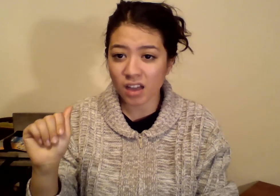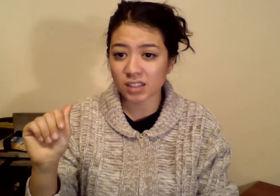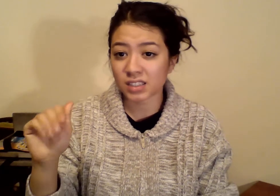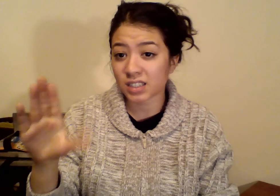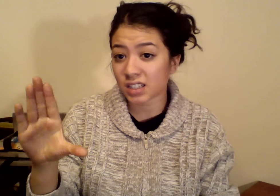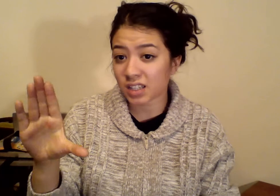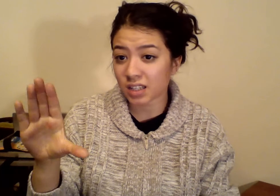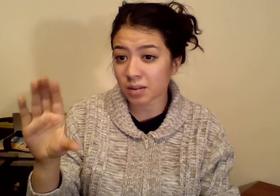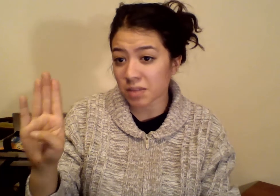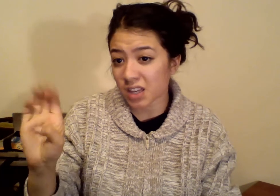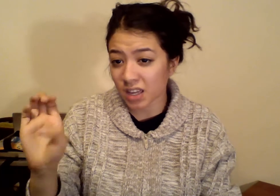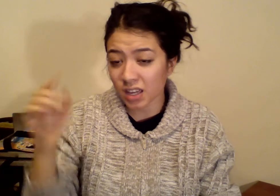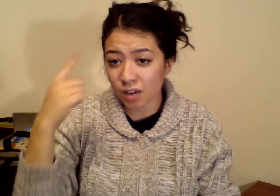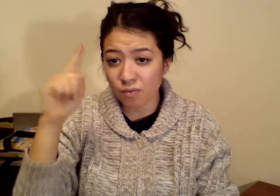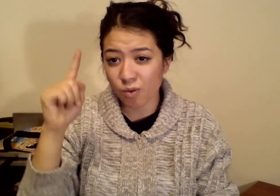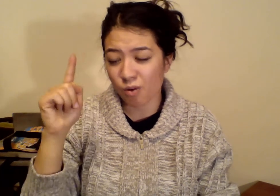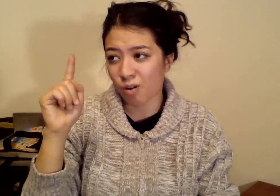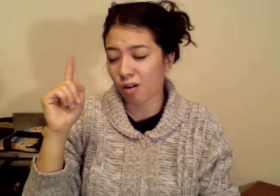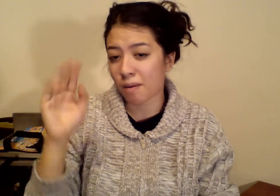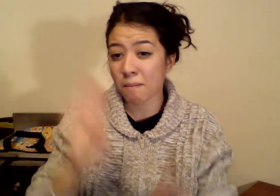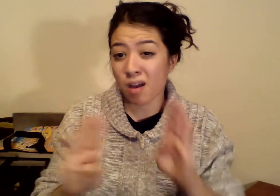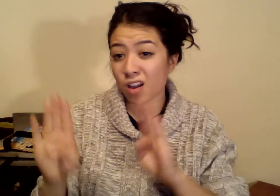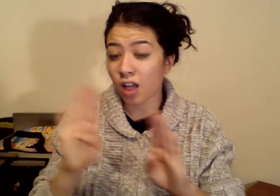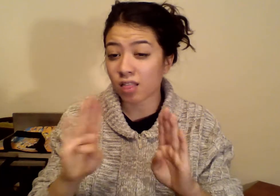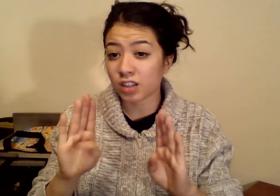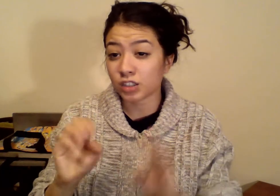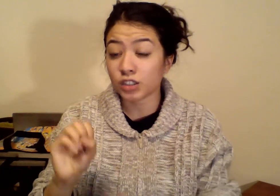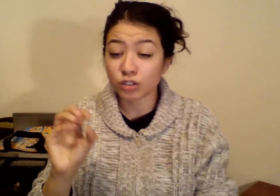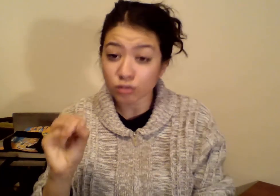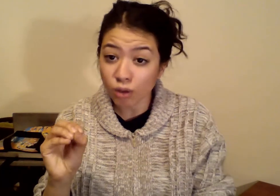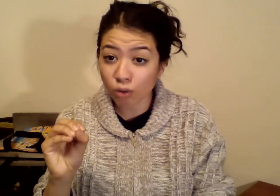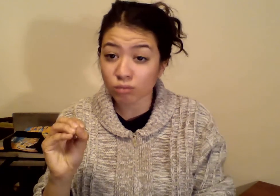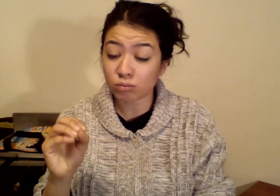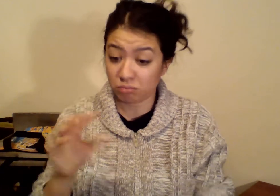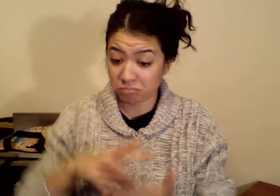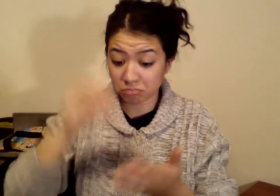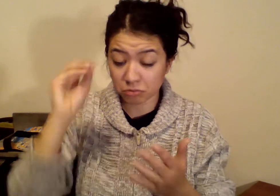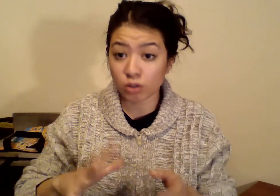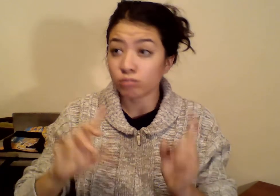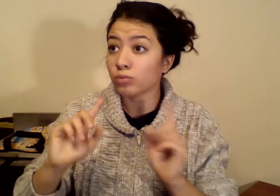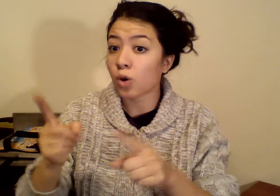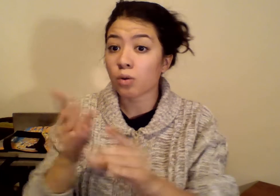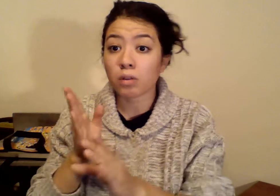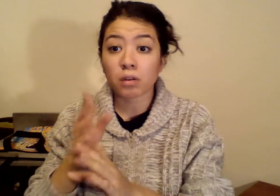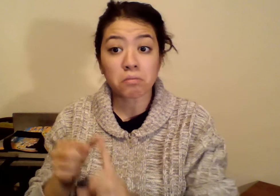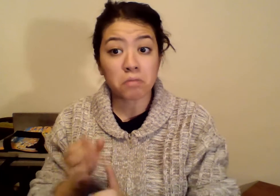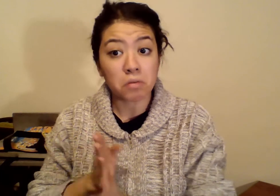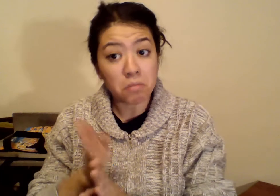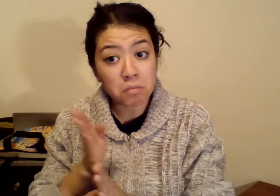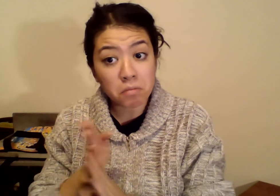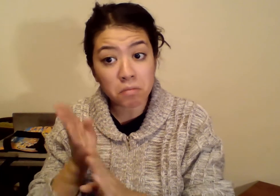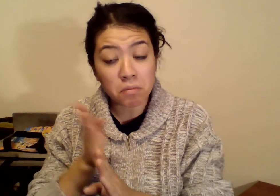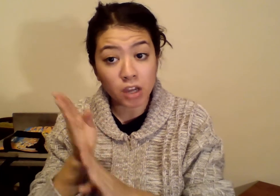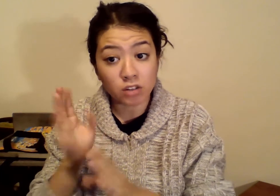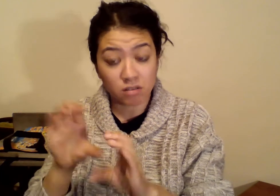areas. So students then, when they went up to their major courses, they knew MLA style, they knew CBE style from biology,